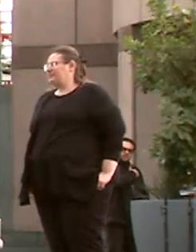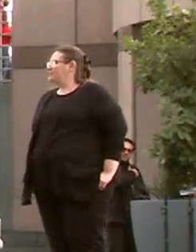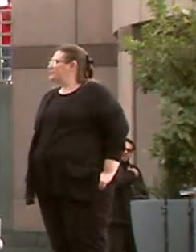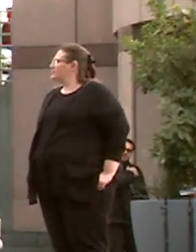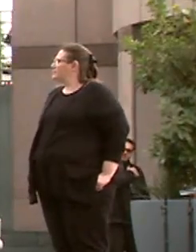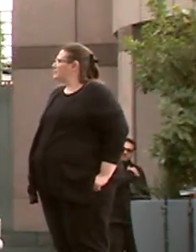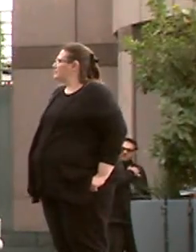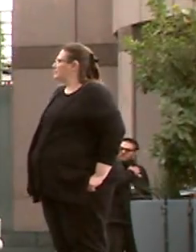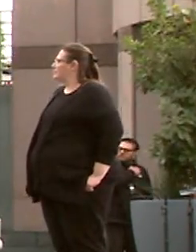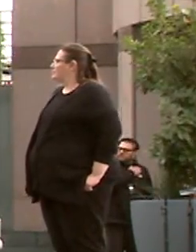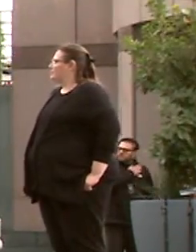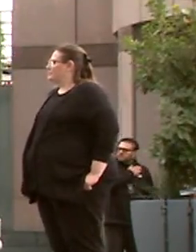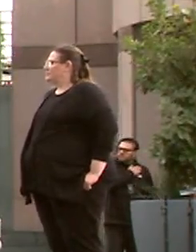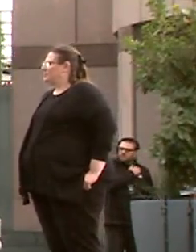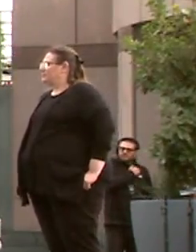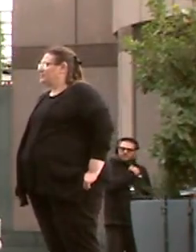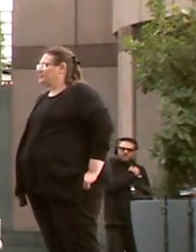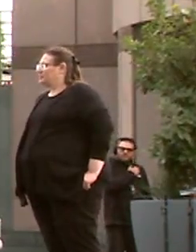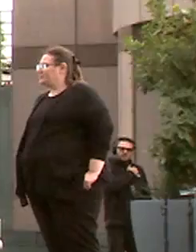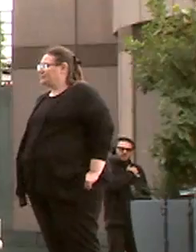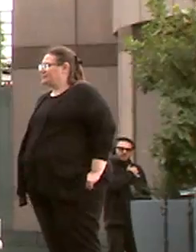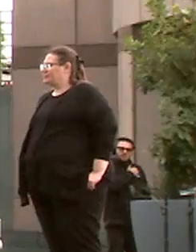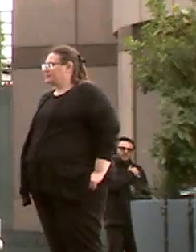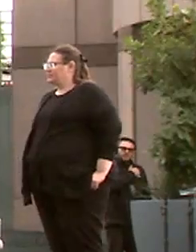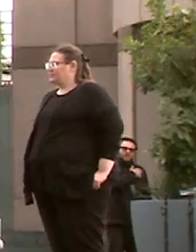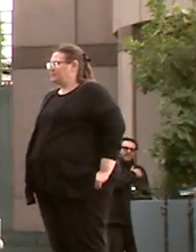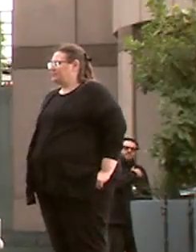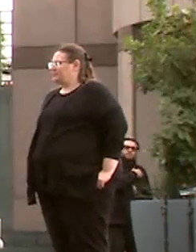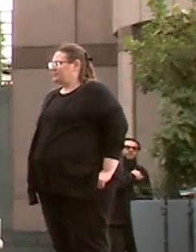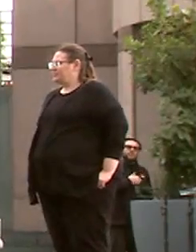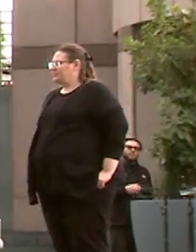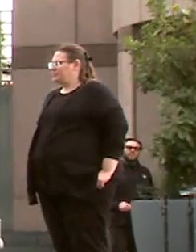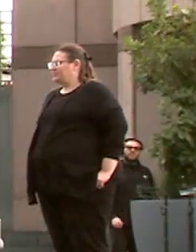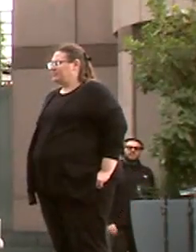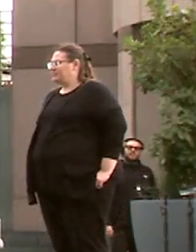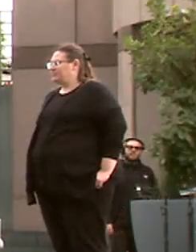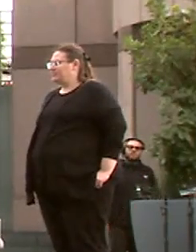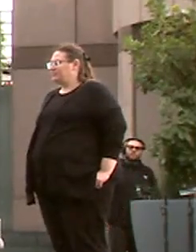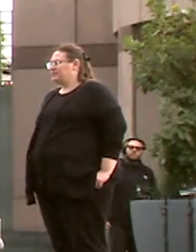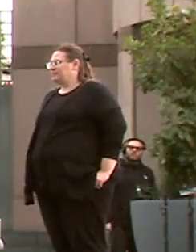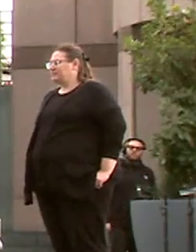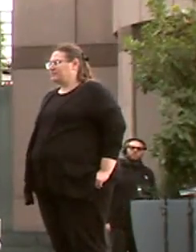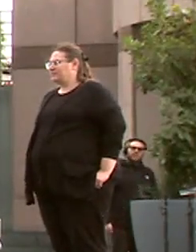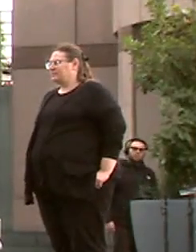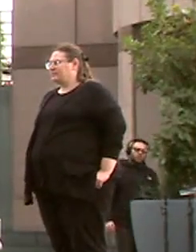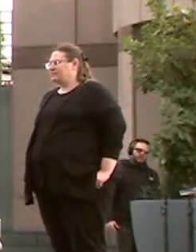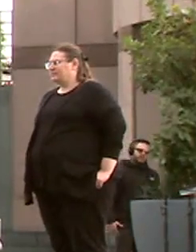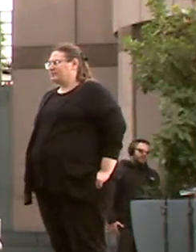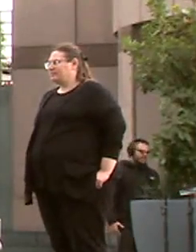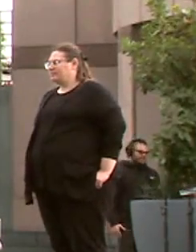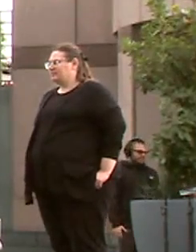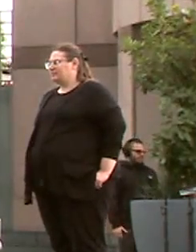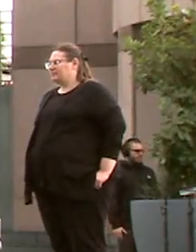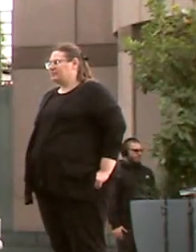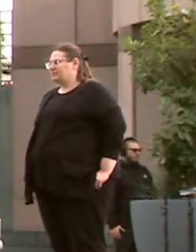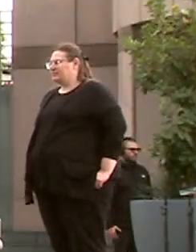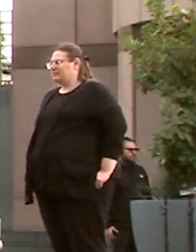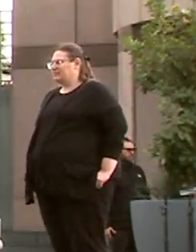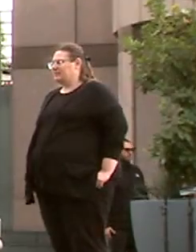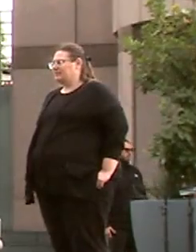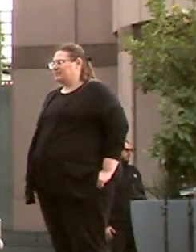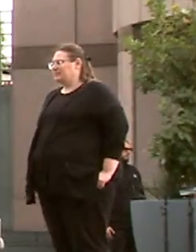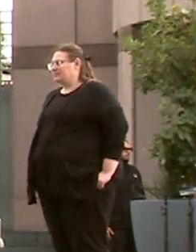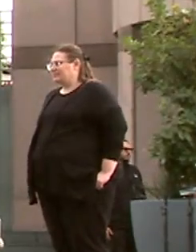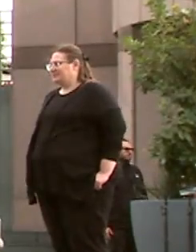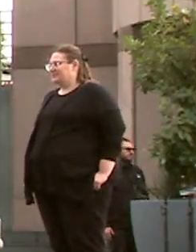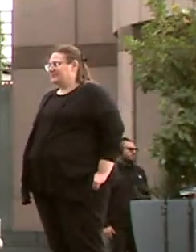did that with my stuff, they were like, oh, wait a minute. He's confident. He's cocky. He's these things. I want to be a part of it. Like,